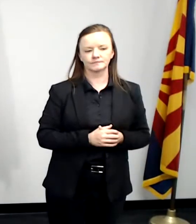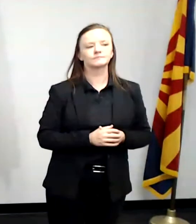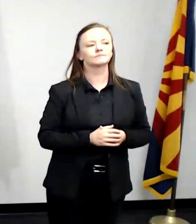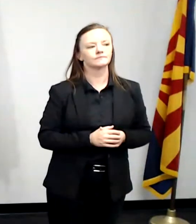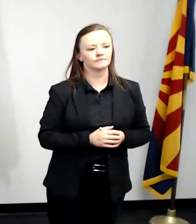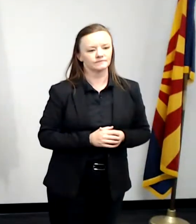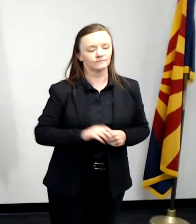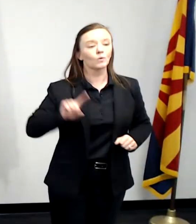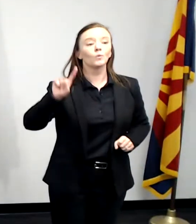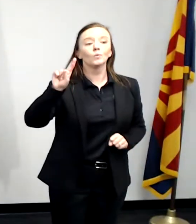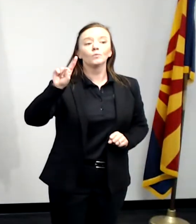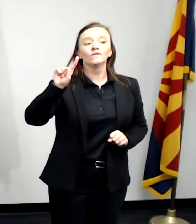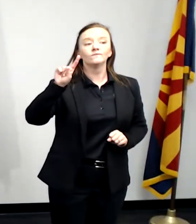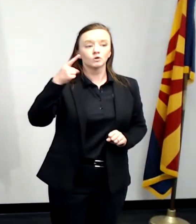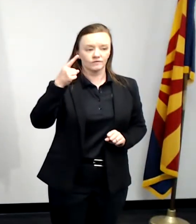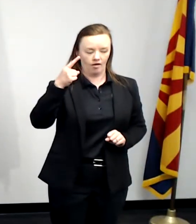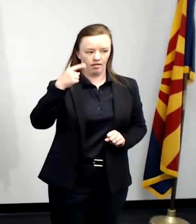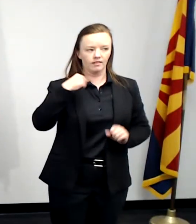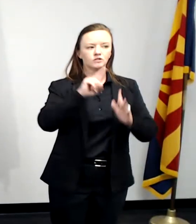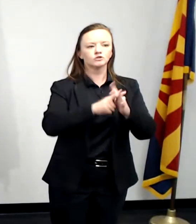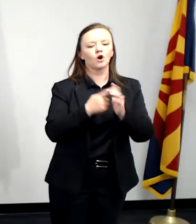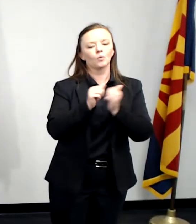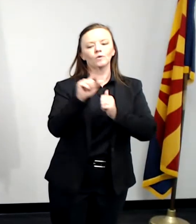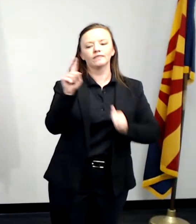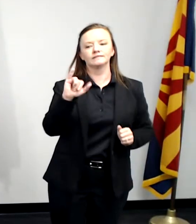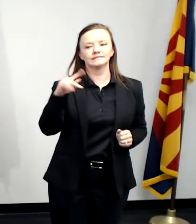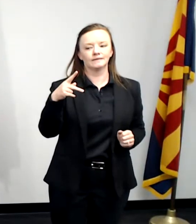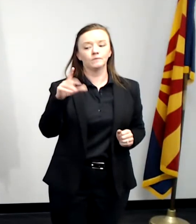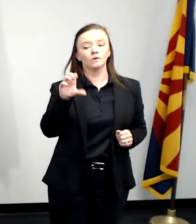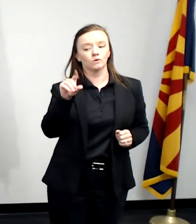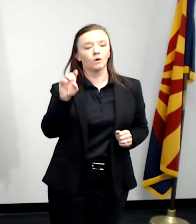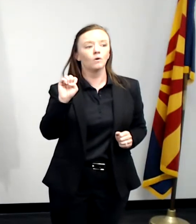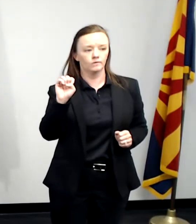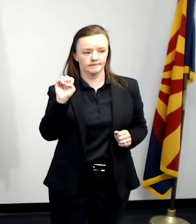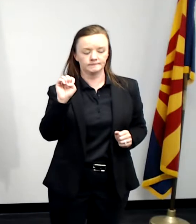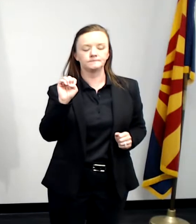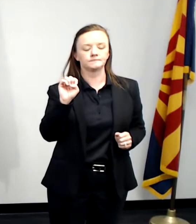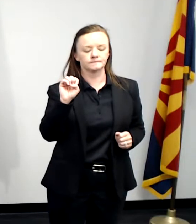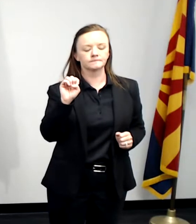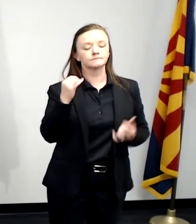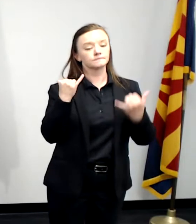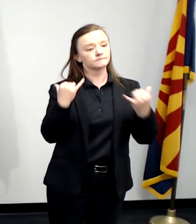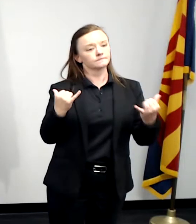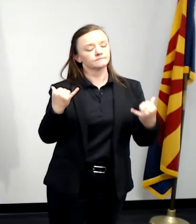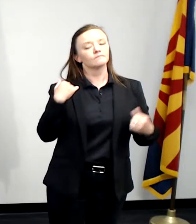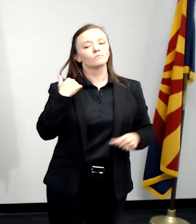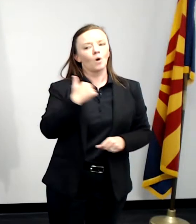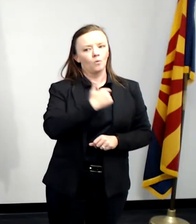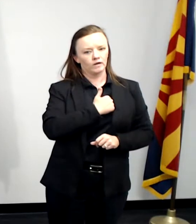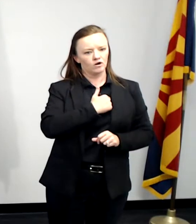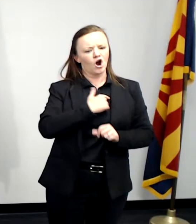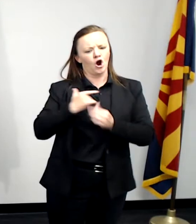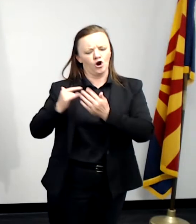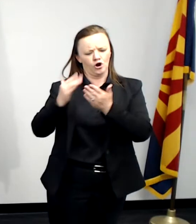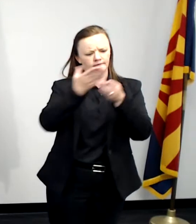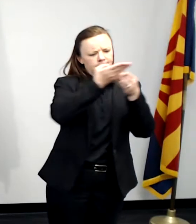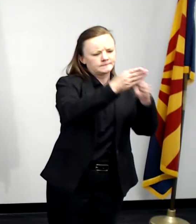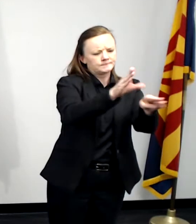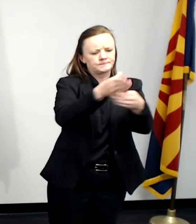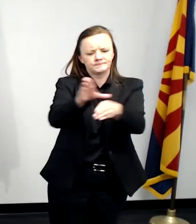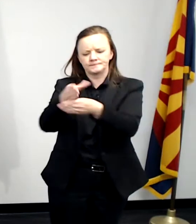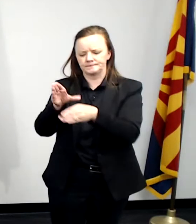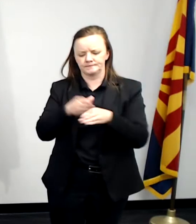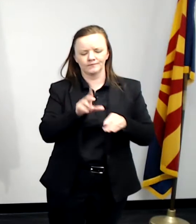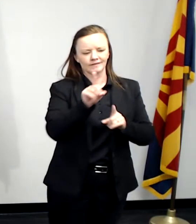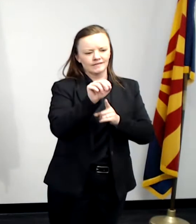Okay. First, I'm going to start with zip code. We are in the process of putting together our data by primary